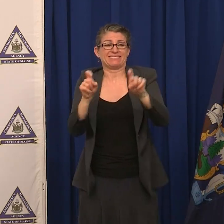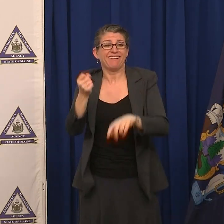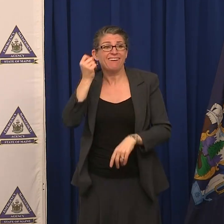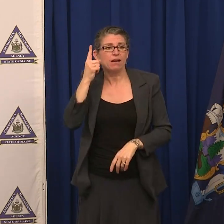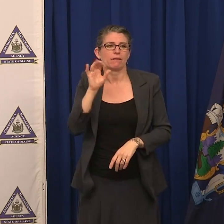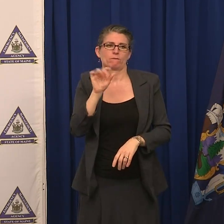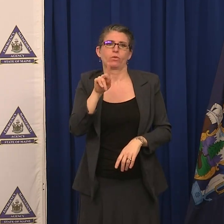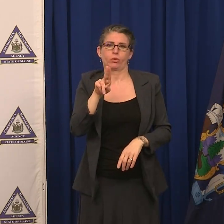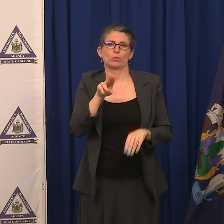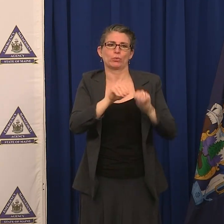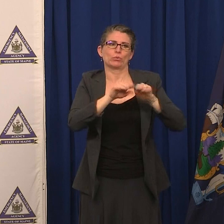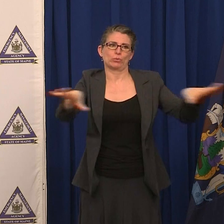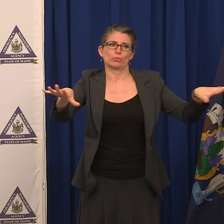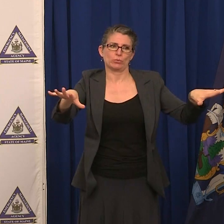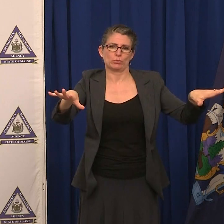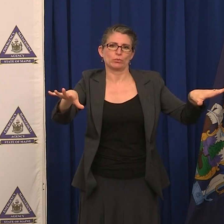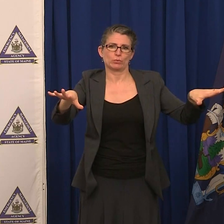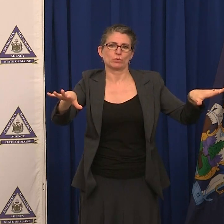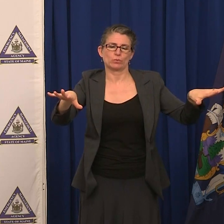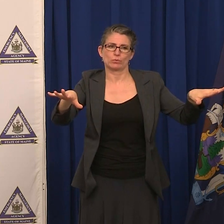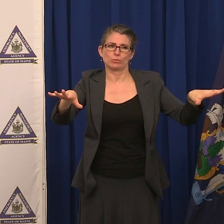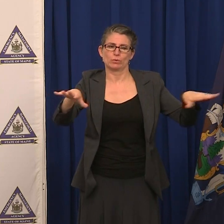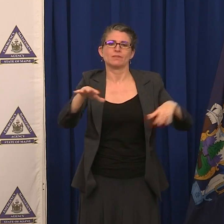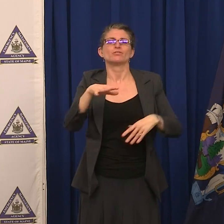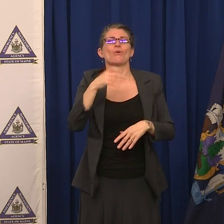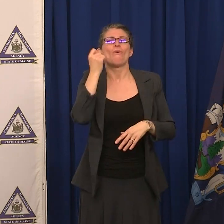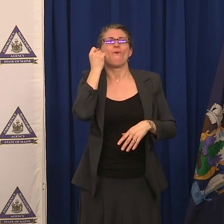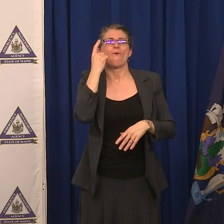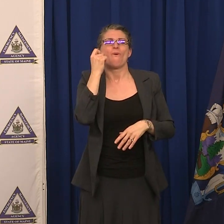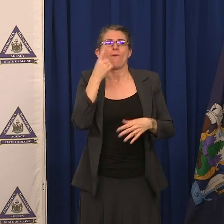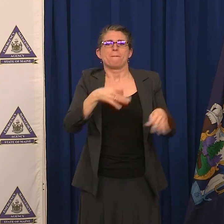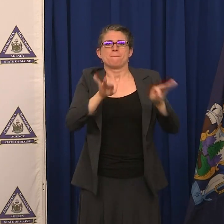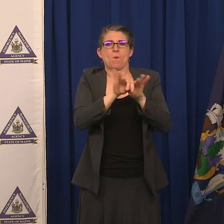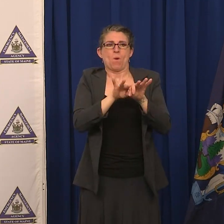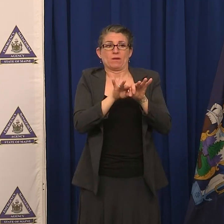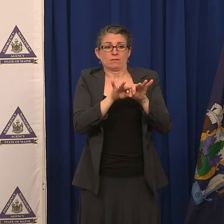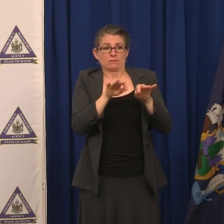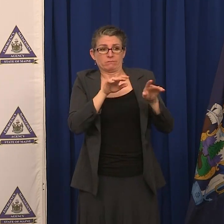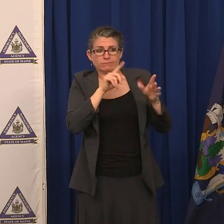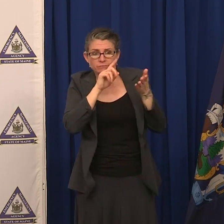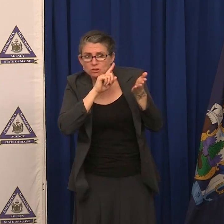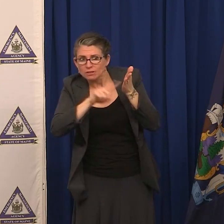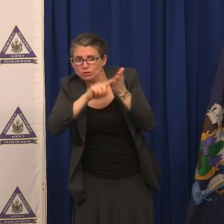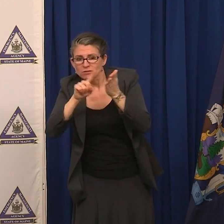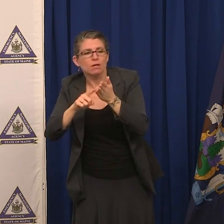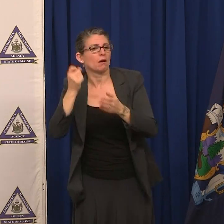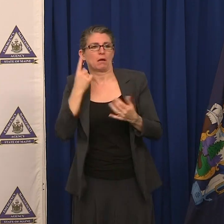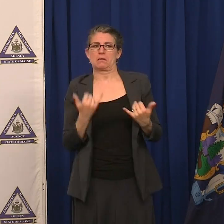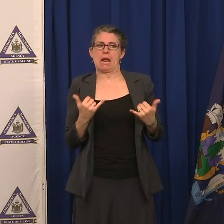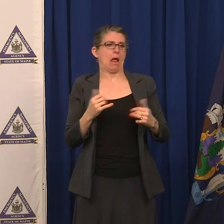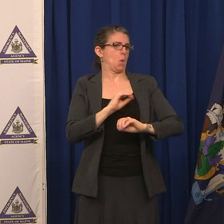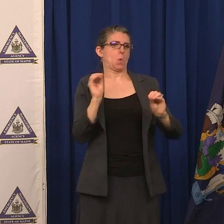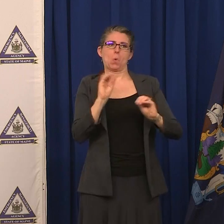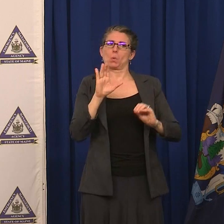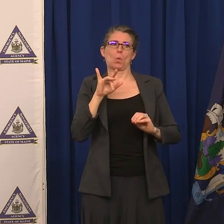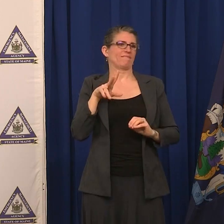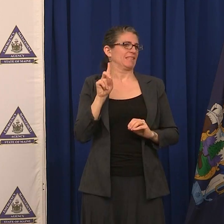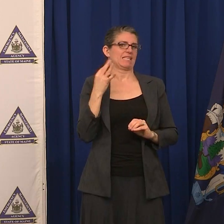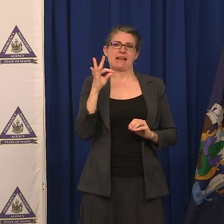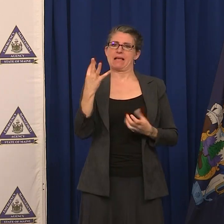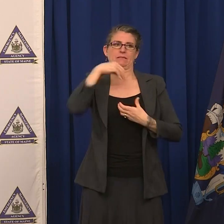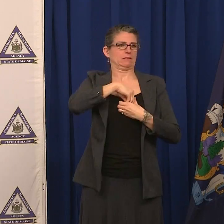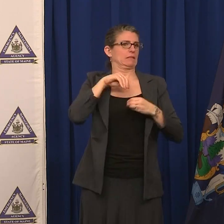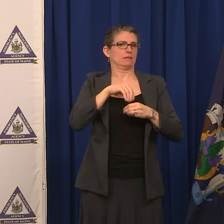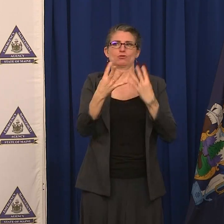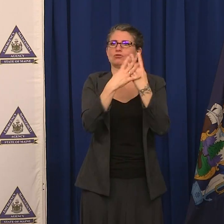Department of Corrections has tested positive. So, Brad? Do you have any information as far as the people who passed away, where they may